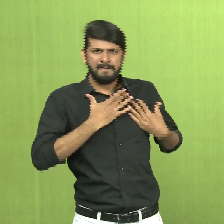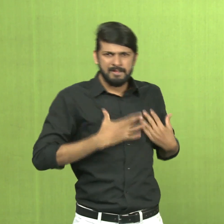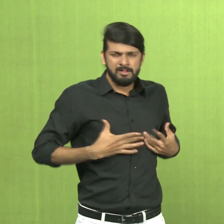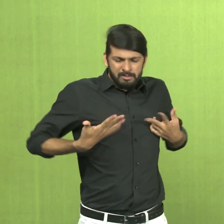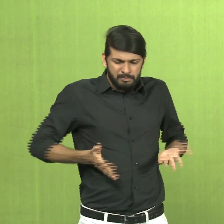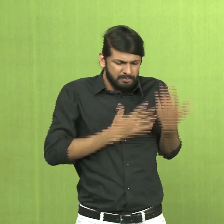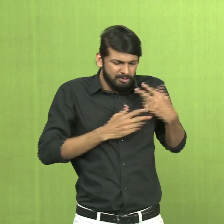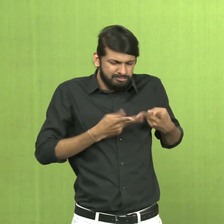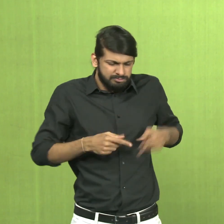pen